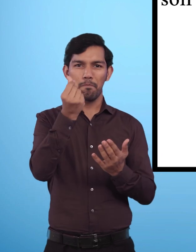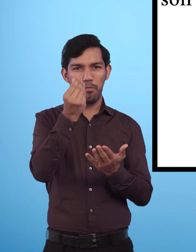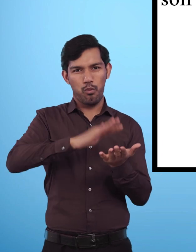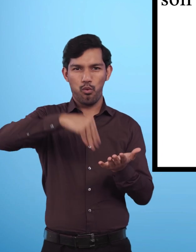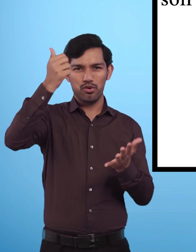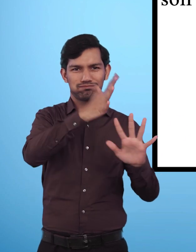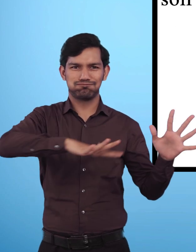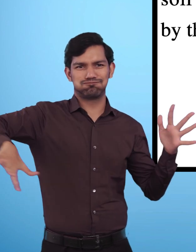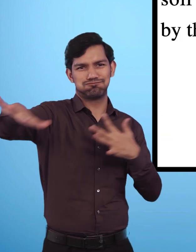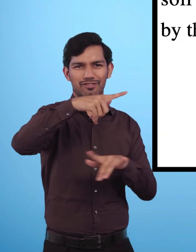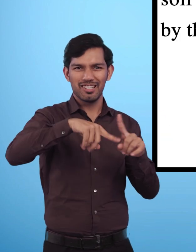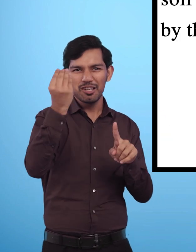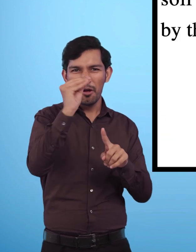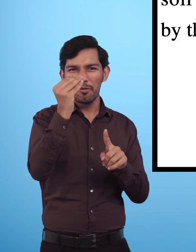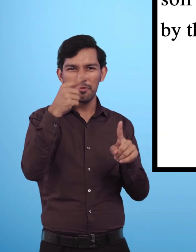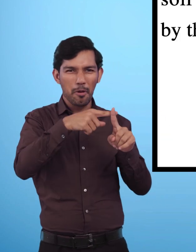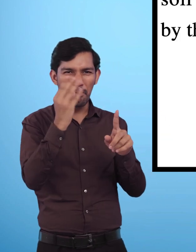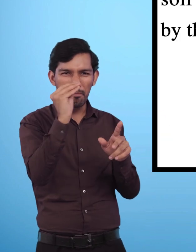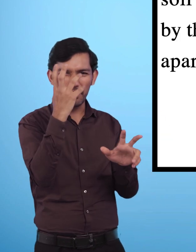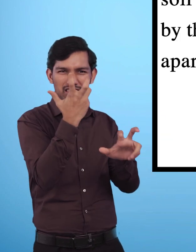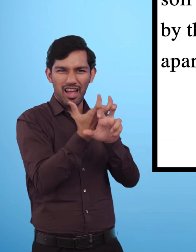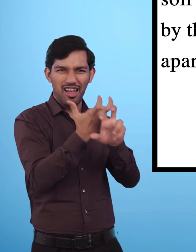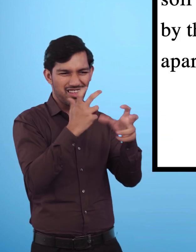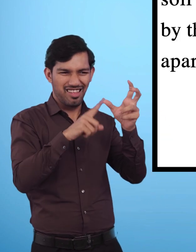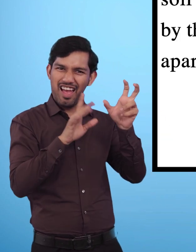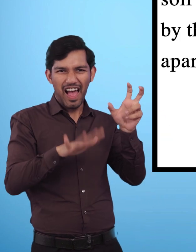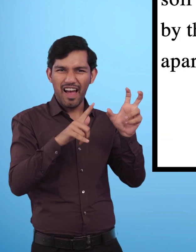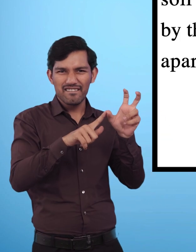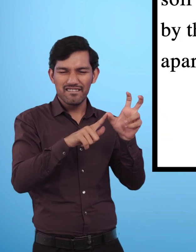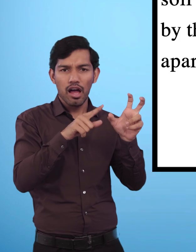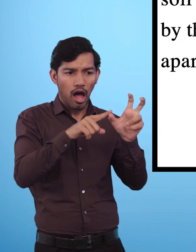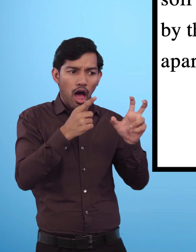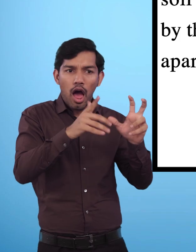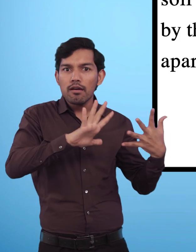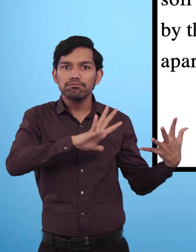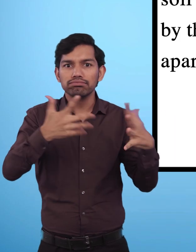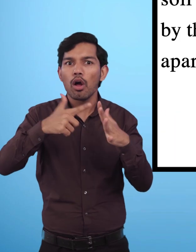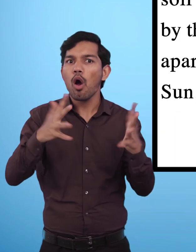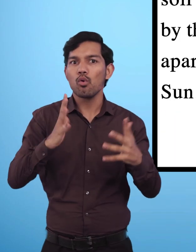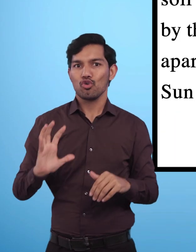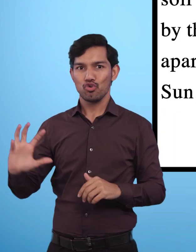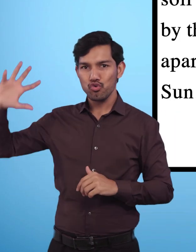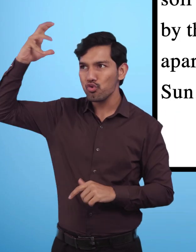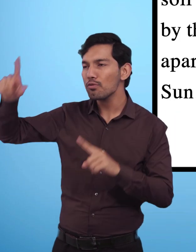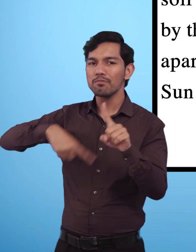Soil is formed by the disintegration, breaking apart of the rocks by actions of sun, water, and